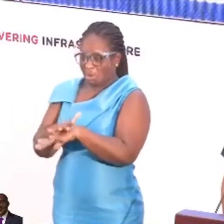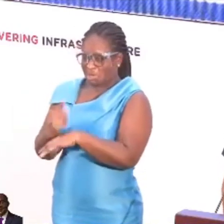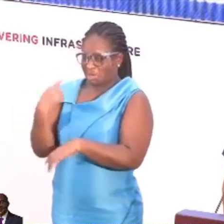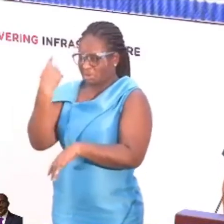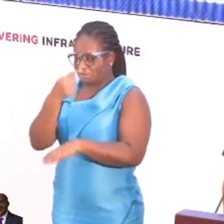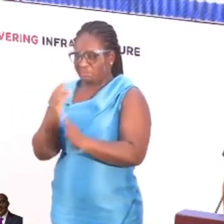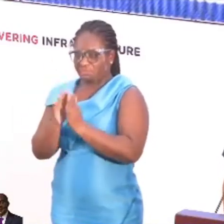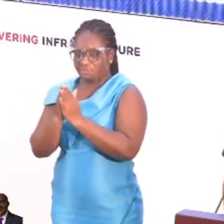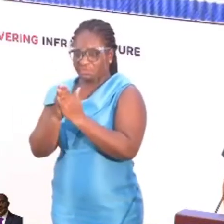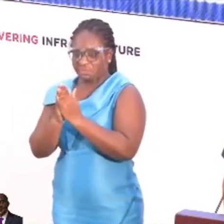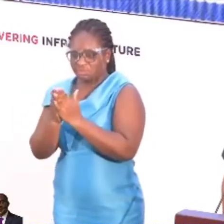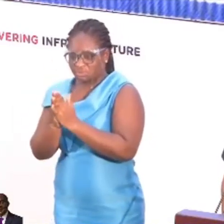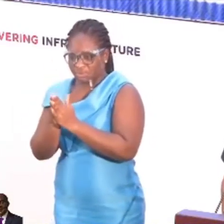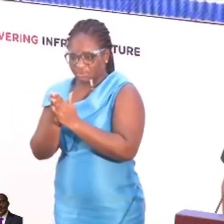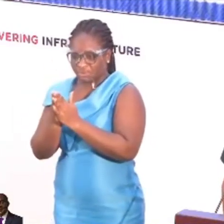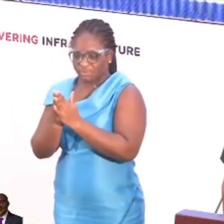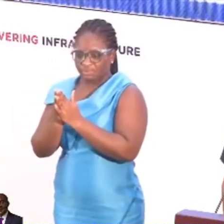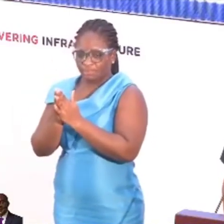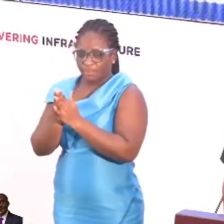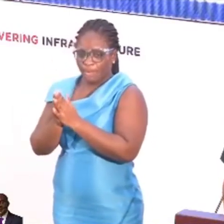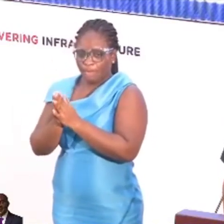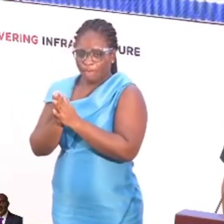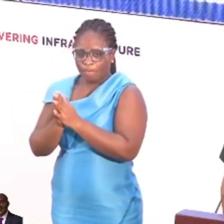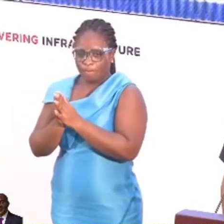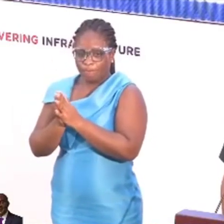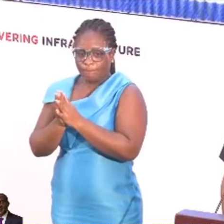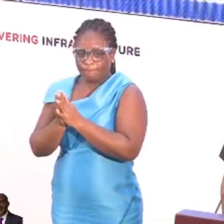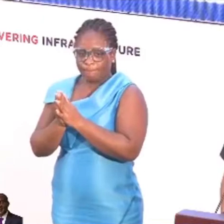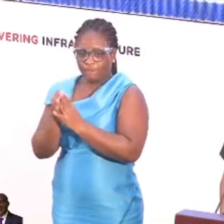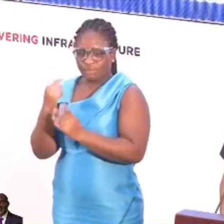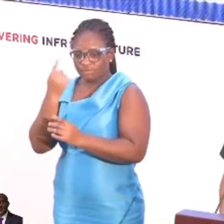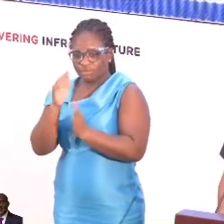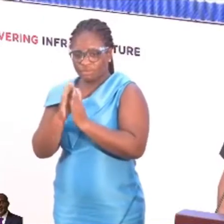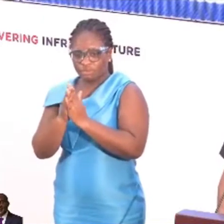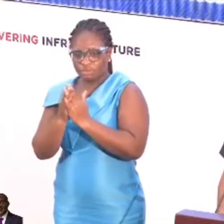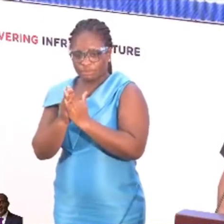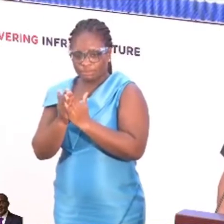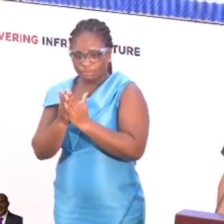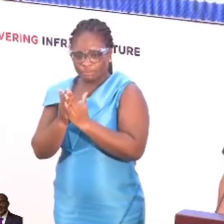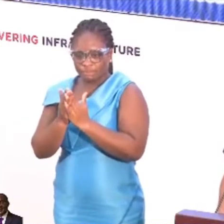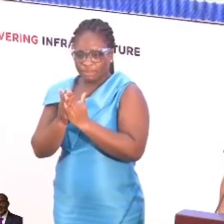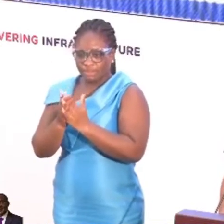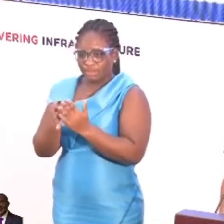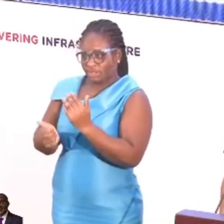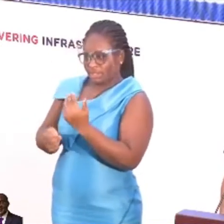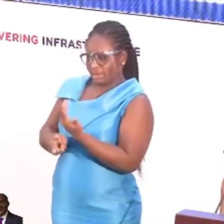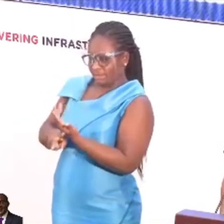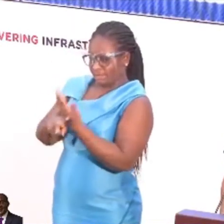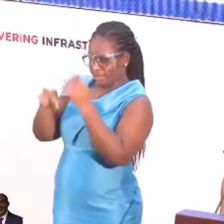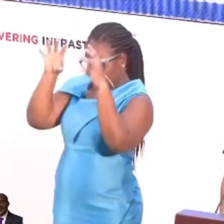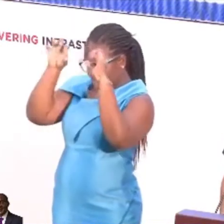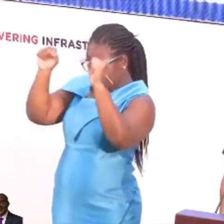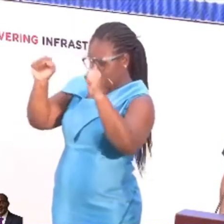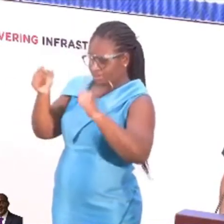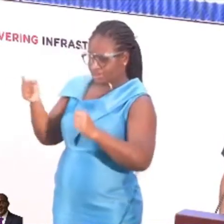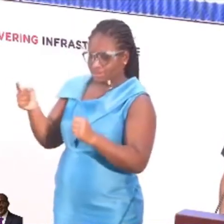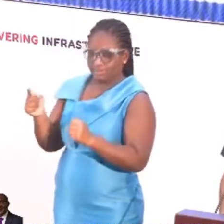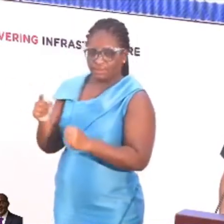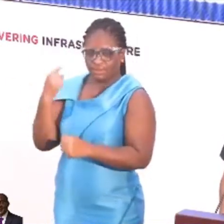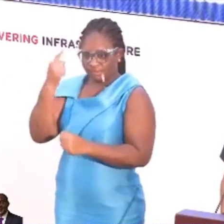Facebook page, and also the Facebook page of His Excellency the Vice